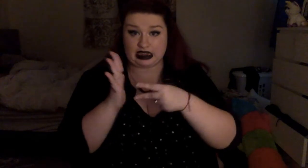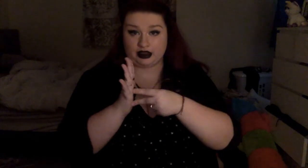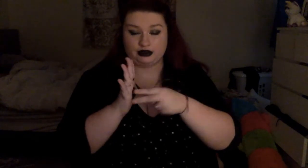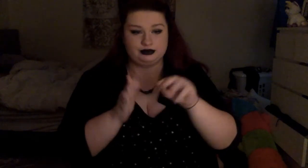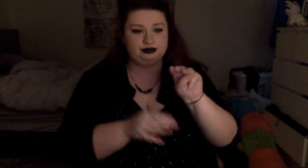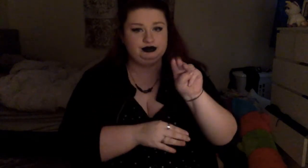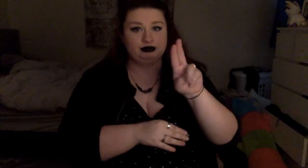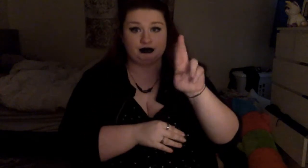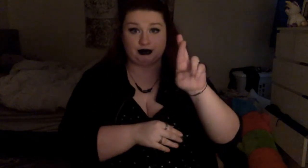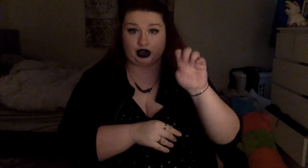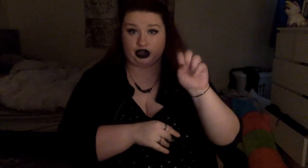meaning murder.